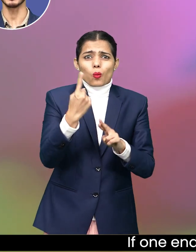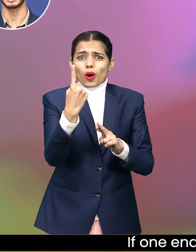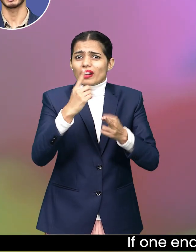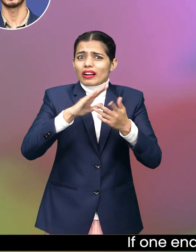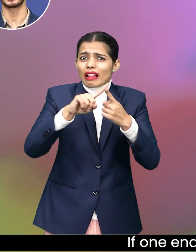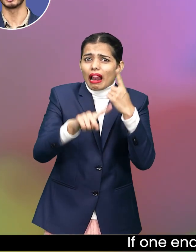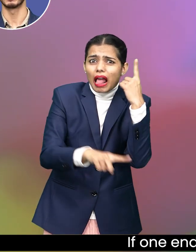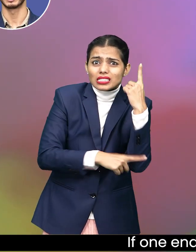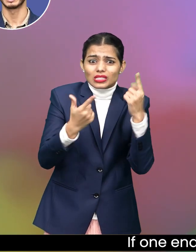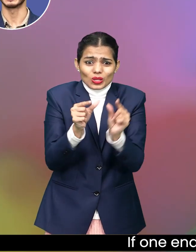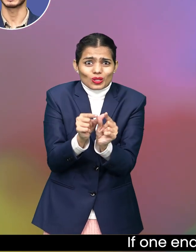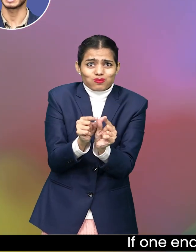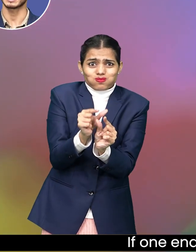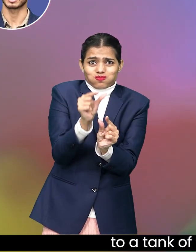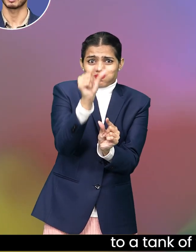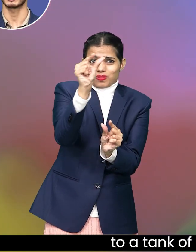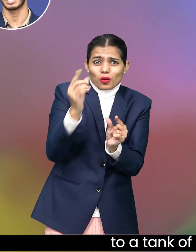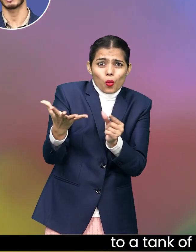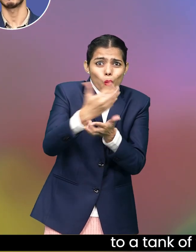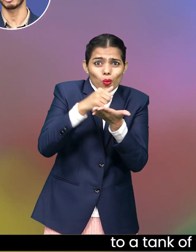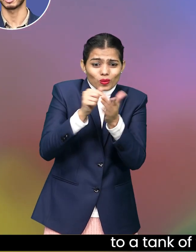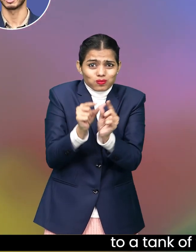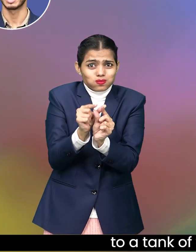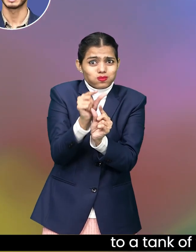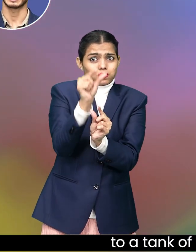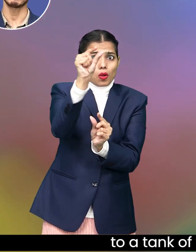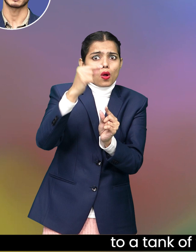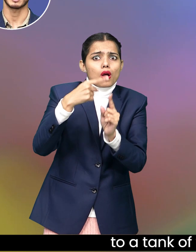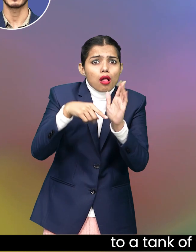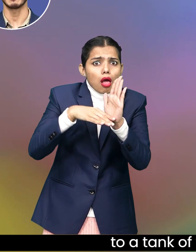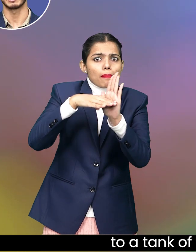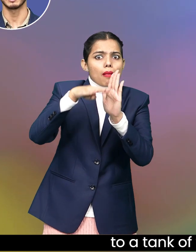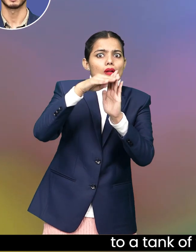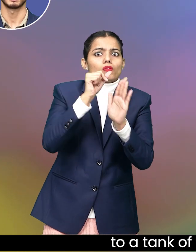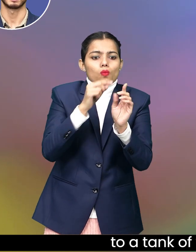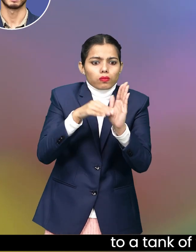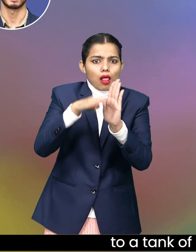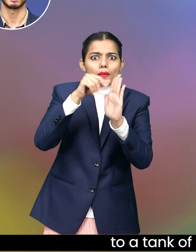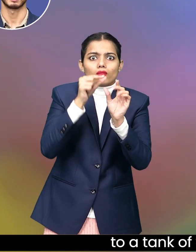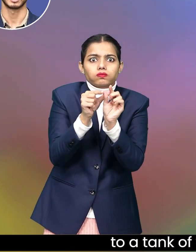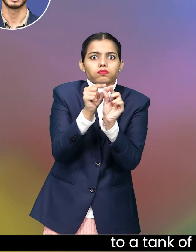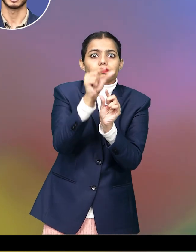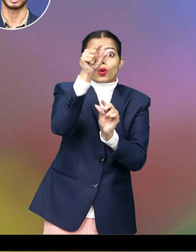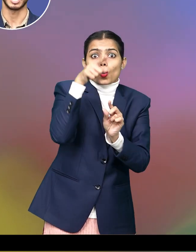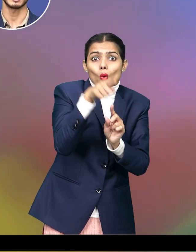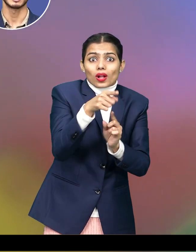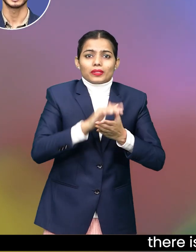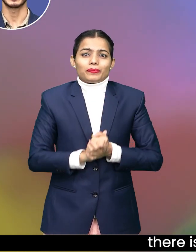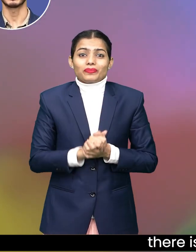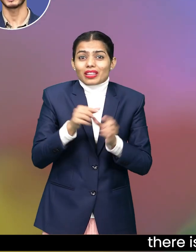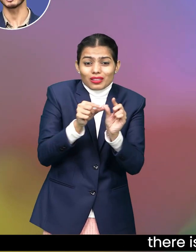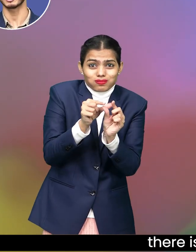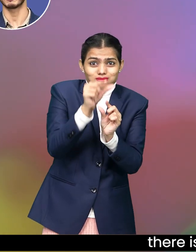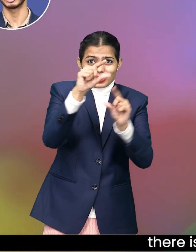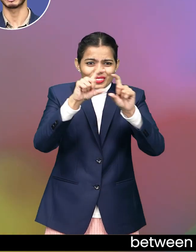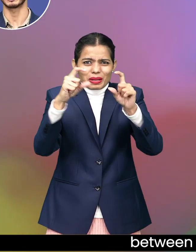If one end of the tube is connected to a tank of water kept at a high level, such that there